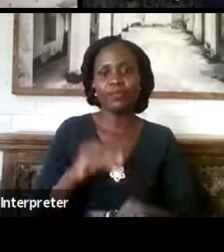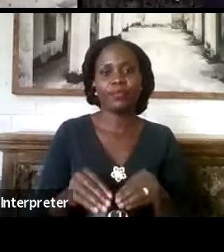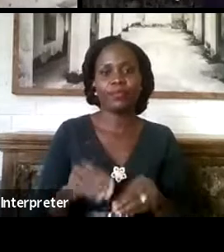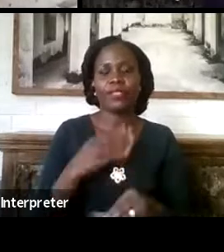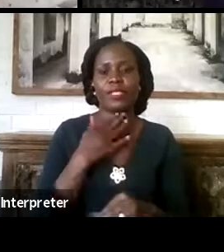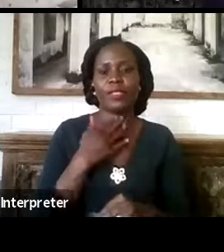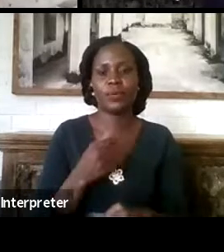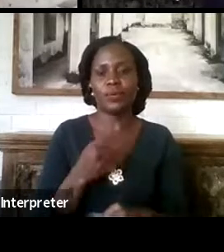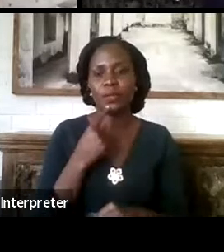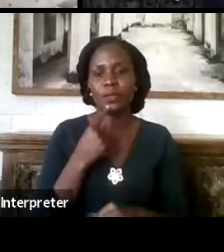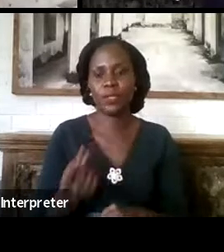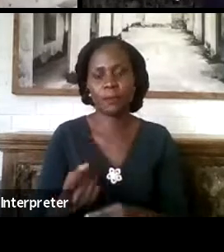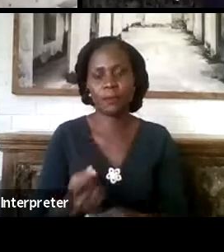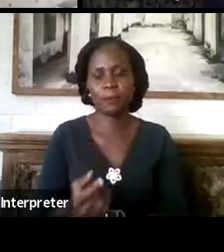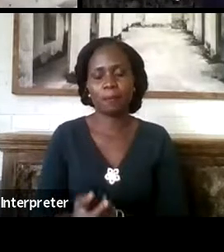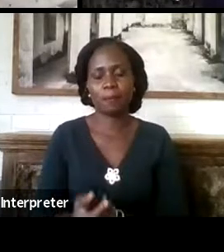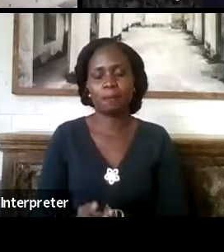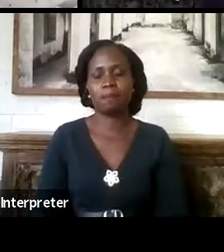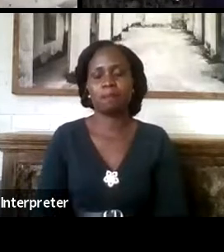to add.